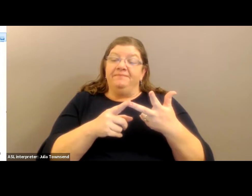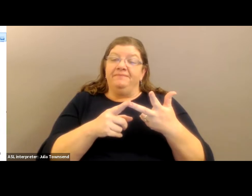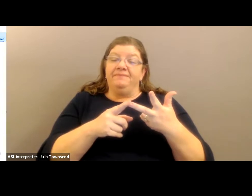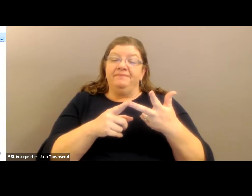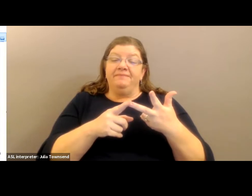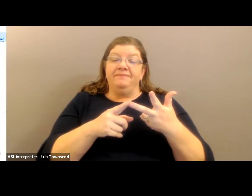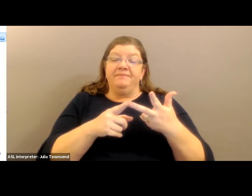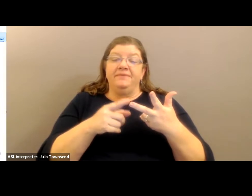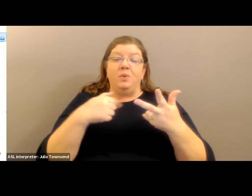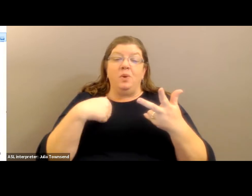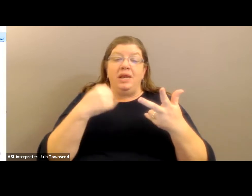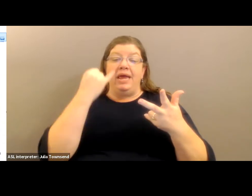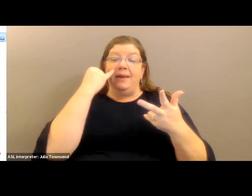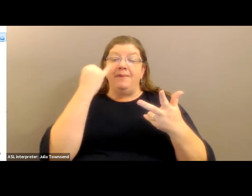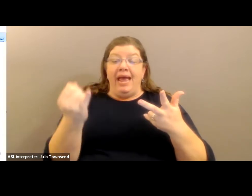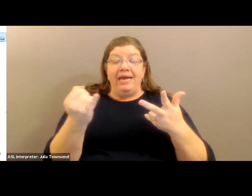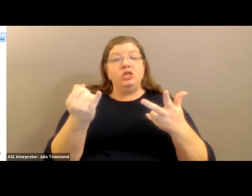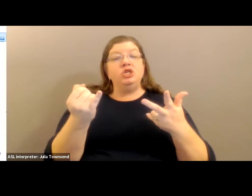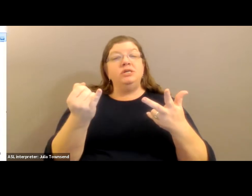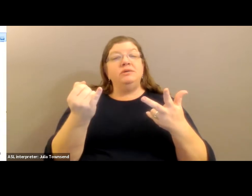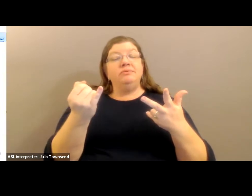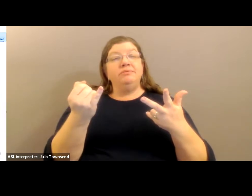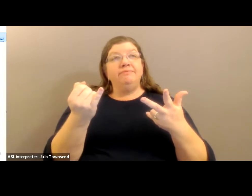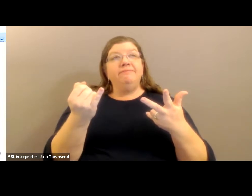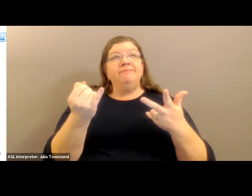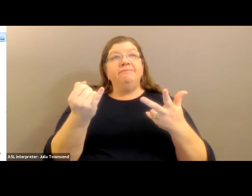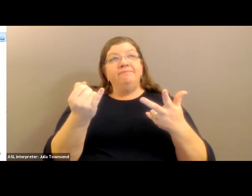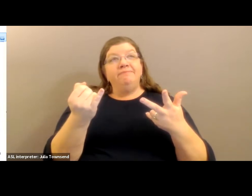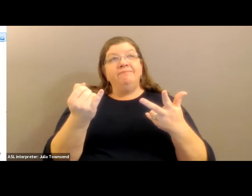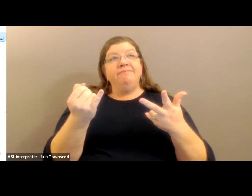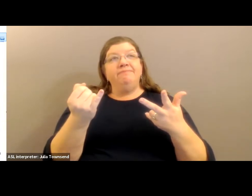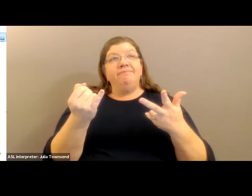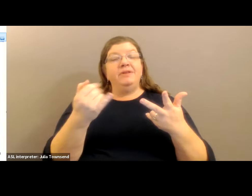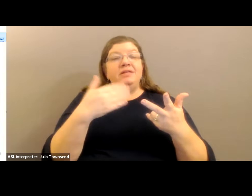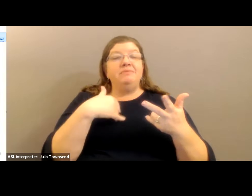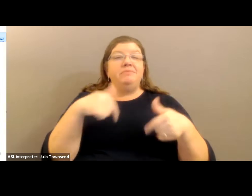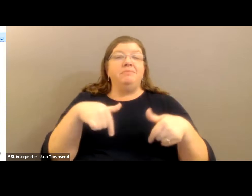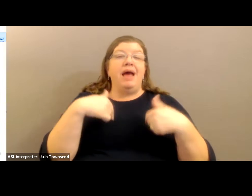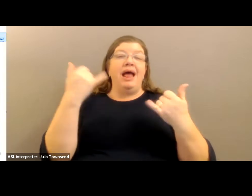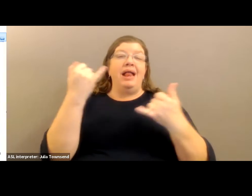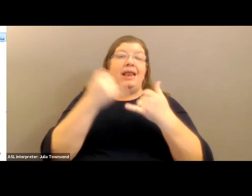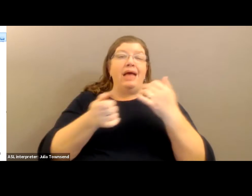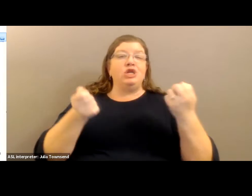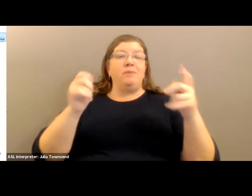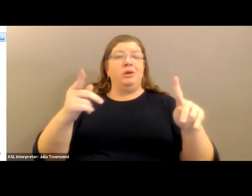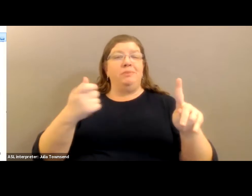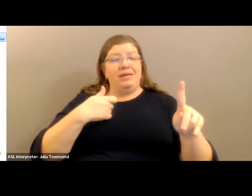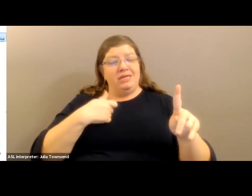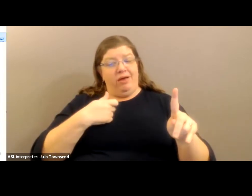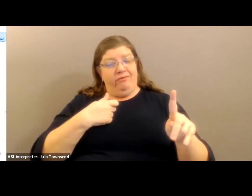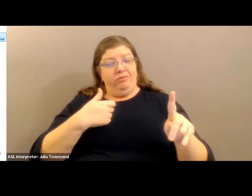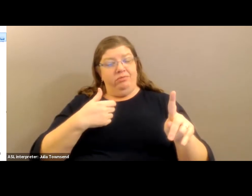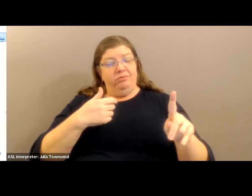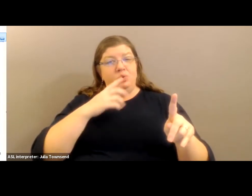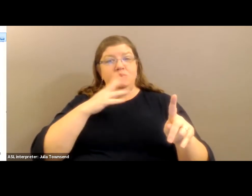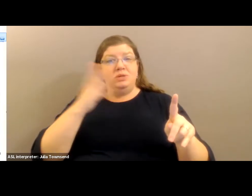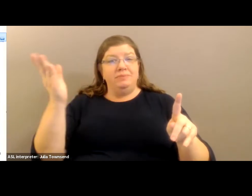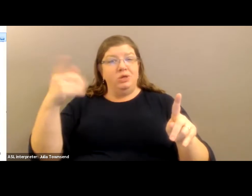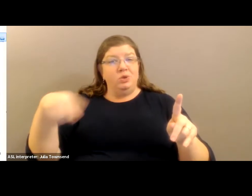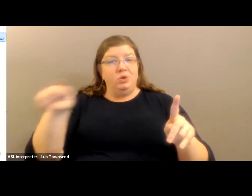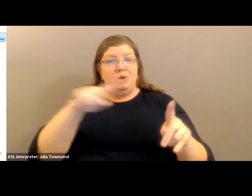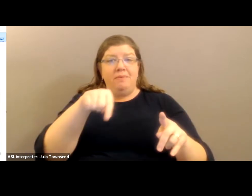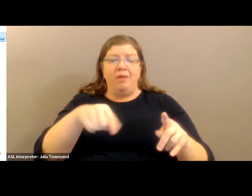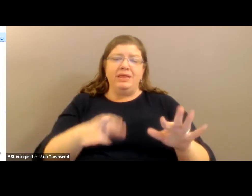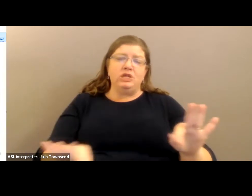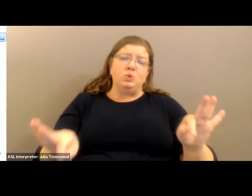what I imagine is probably my last opportunity personally to speak to you about this